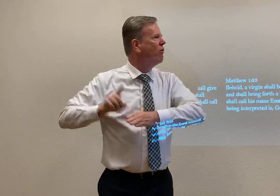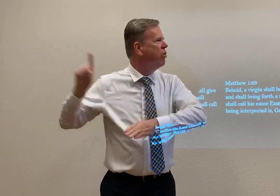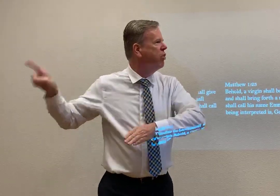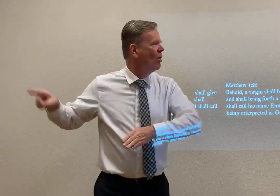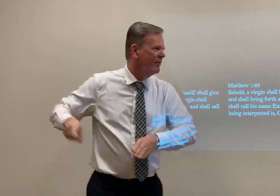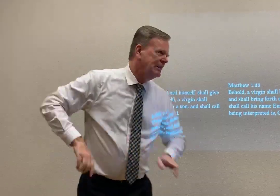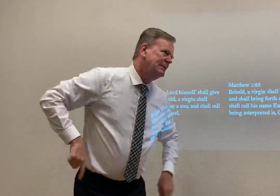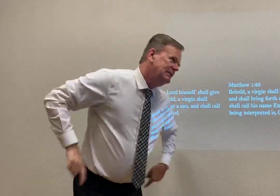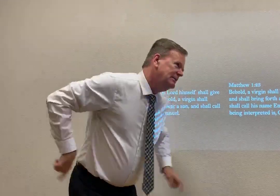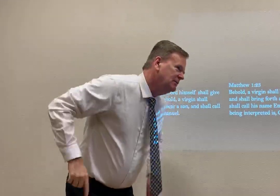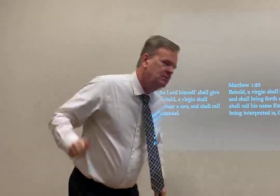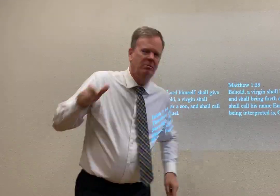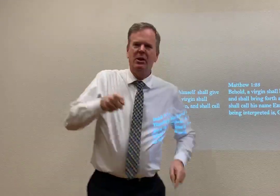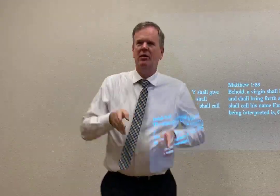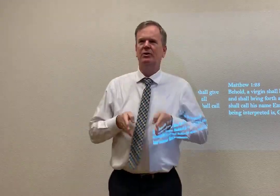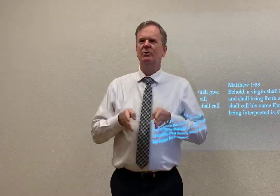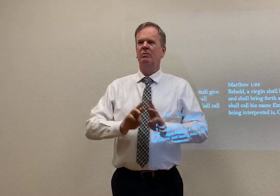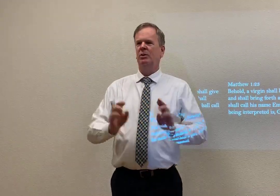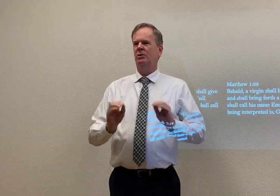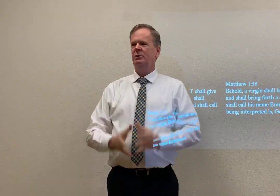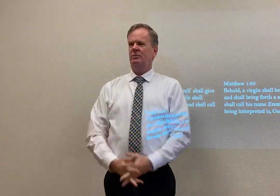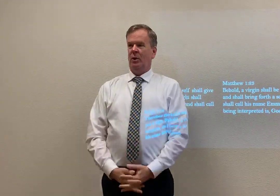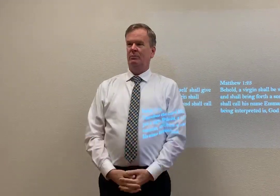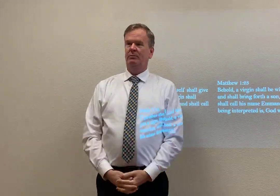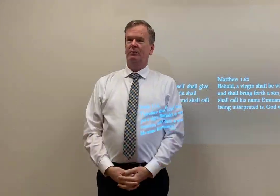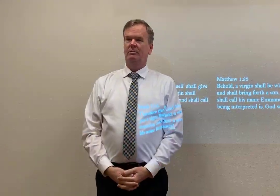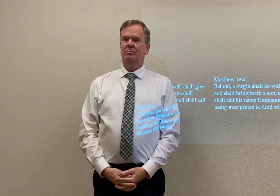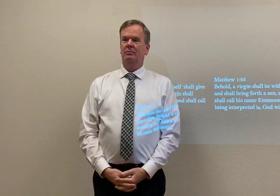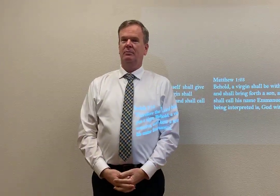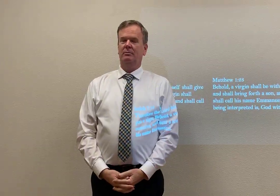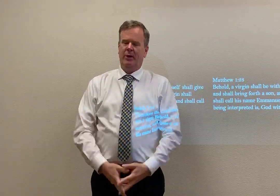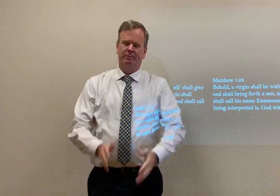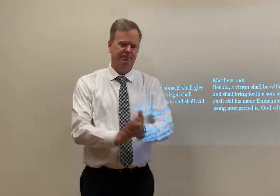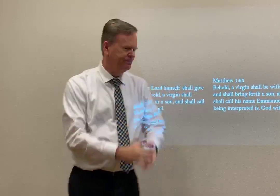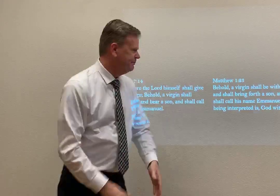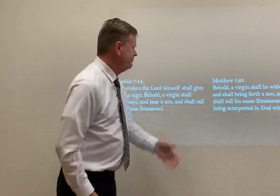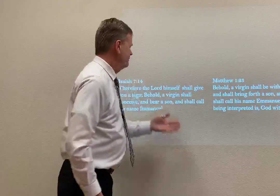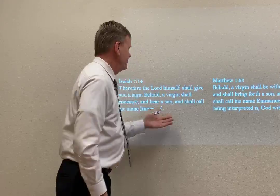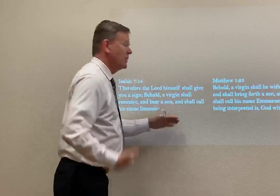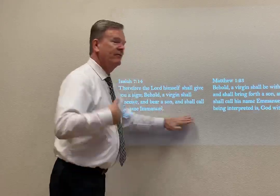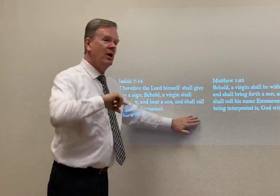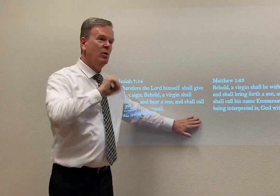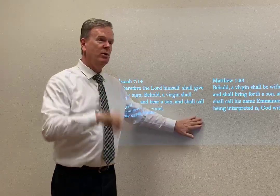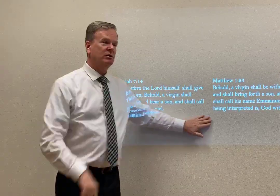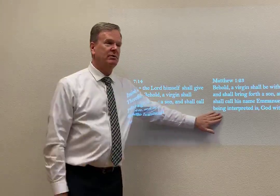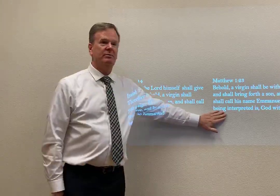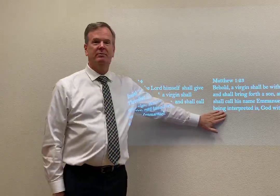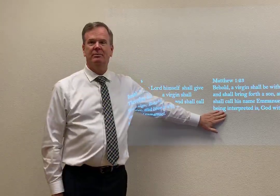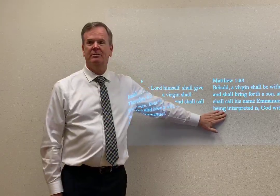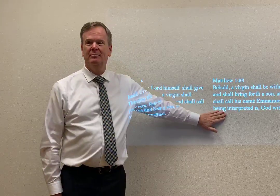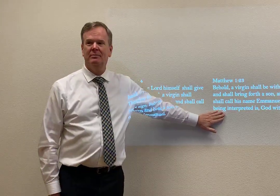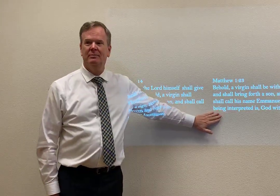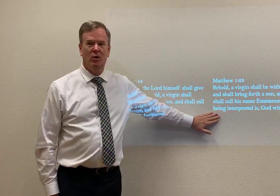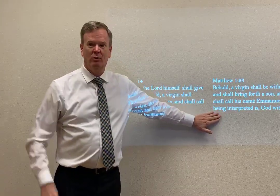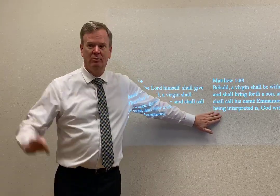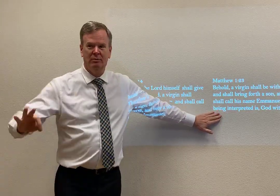Forgot where the street is where I come off of, so I gotta go back. Are you ready for the lesson? Okay. Any questions?